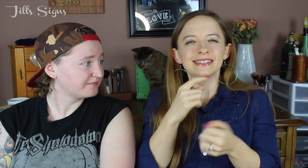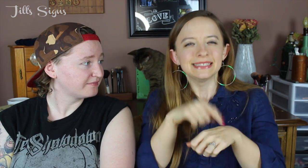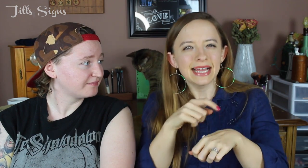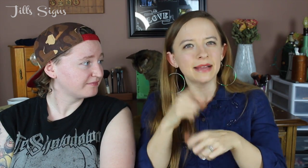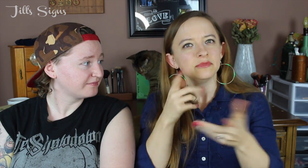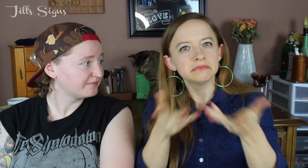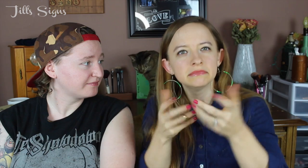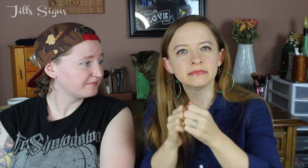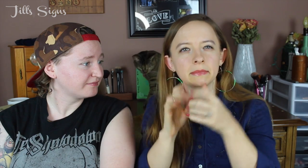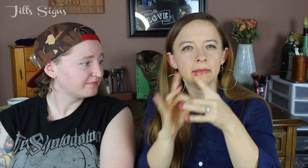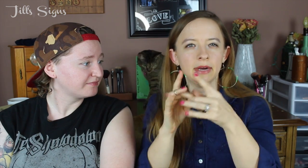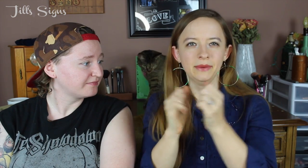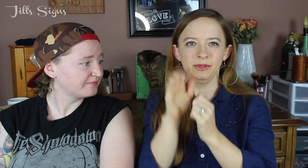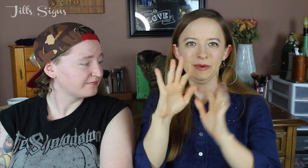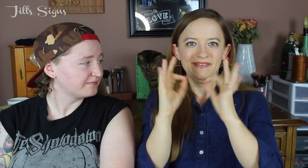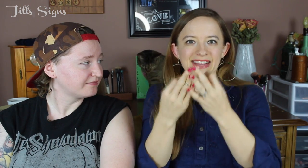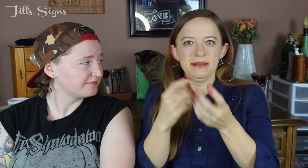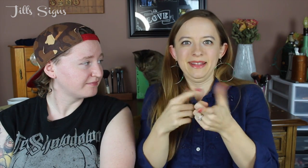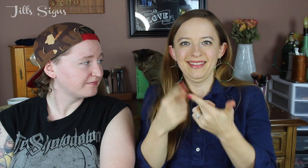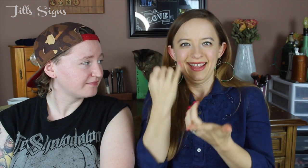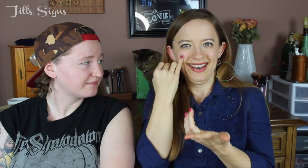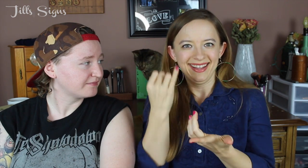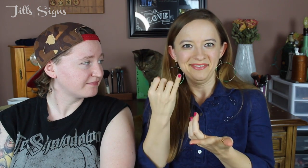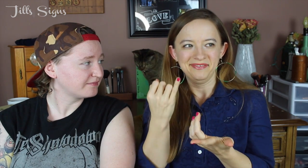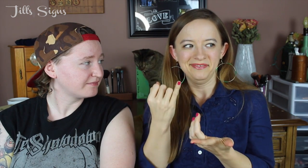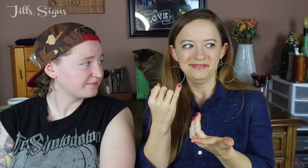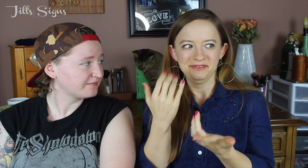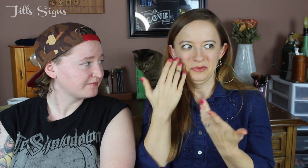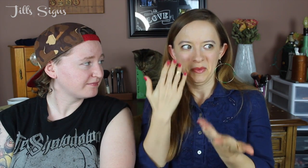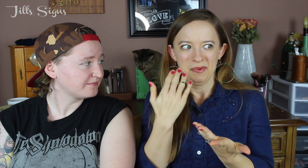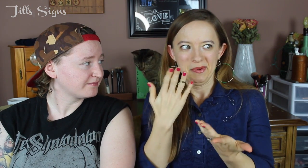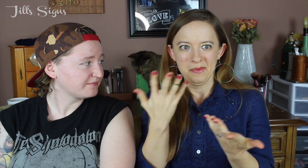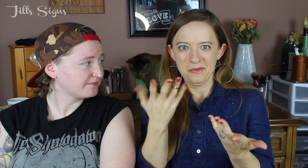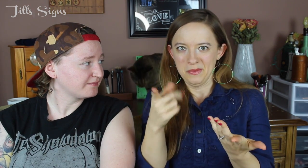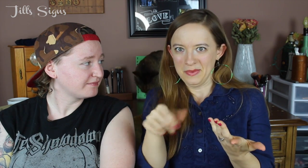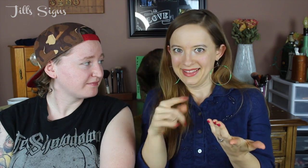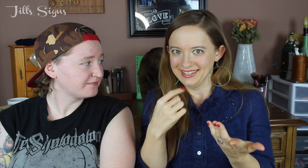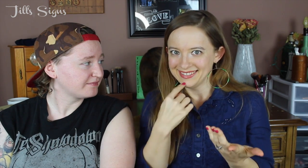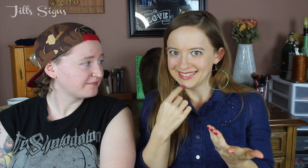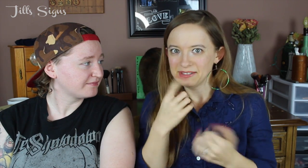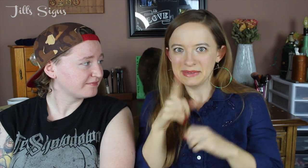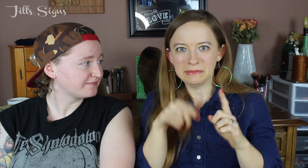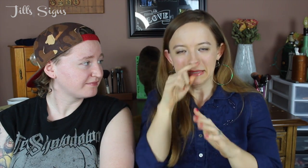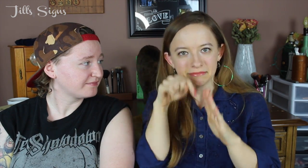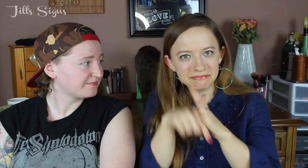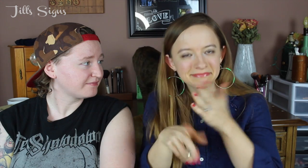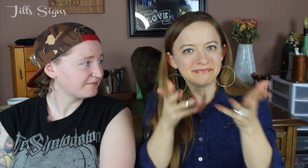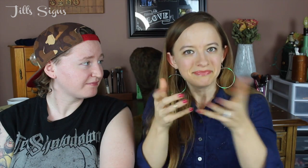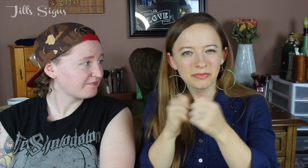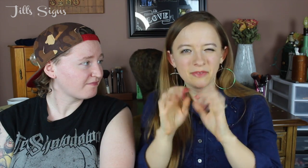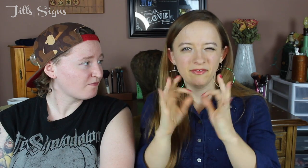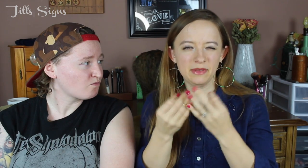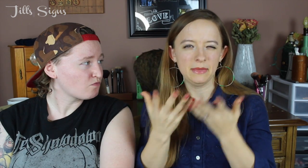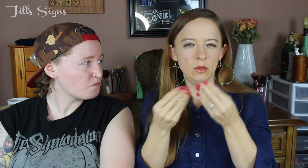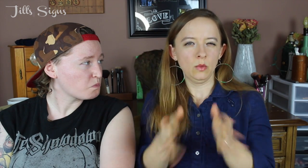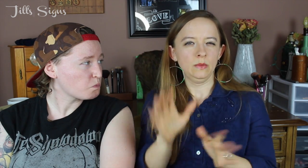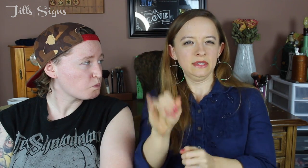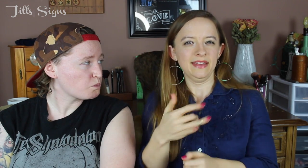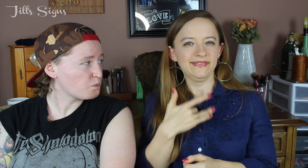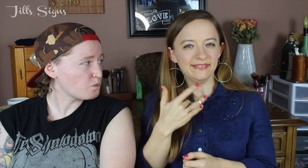you're doing. And at the same time, when you're talking, you're bonding with your family. And if you don't know what they're saying, you can't really have a good, deep conversation,